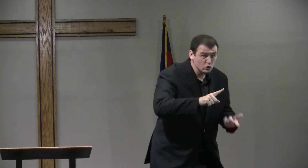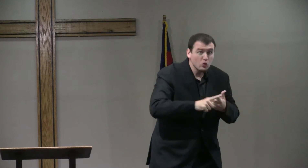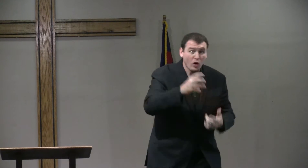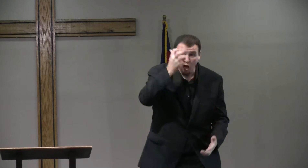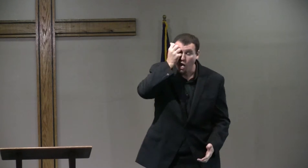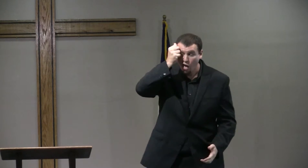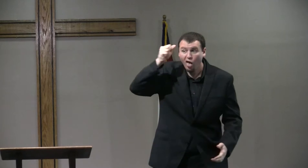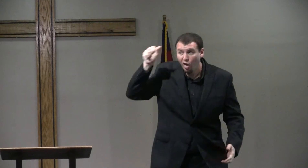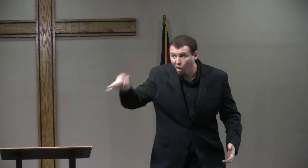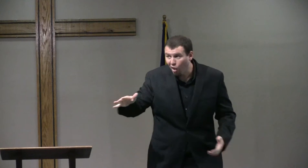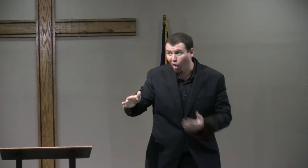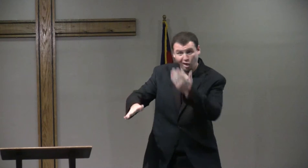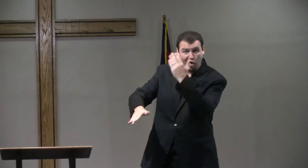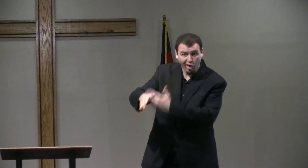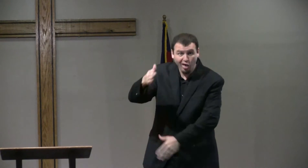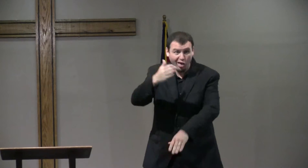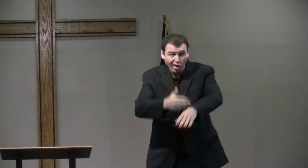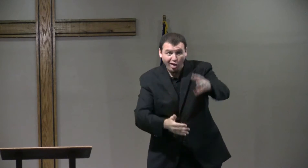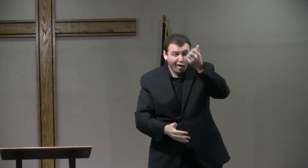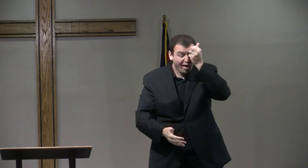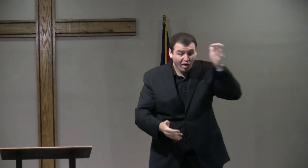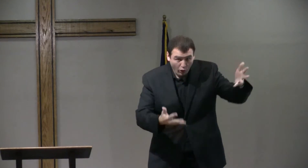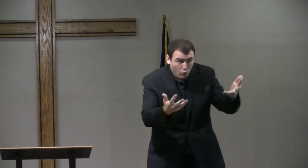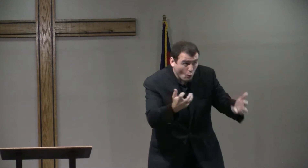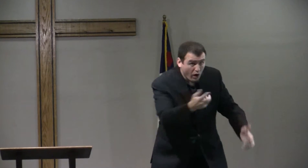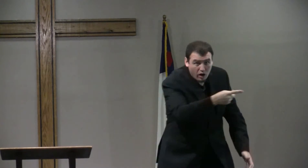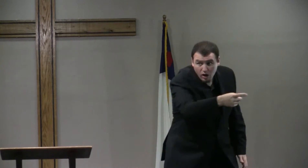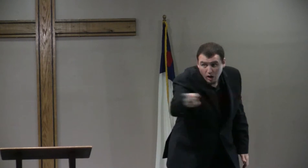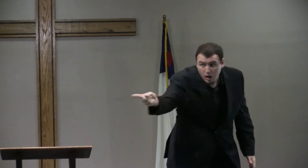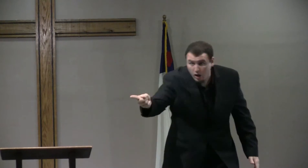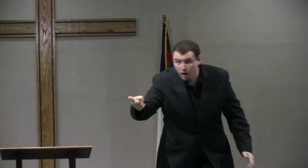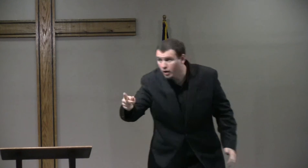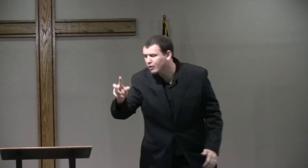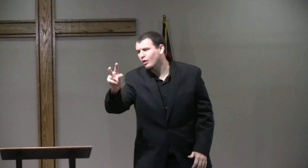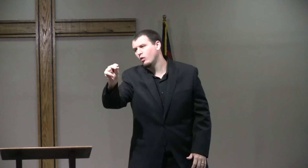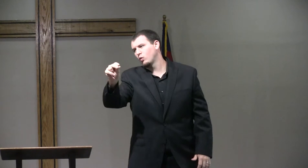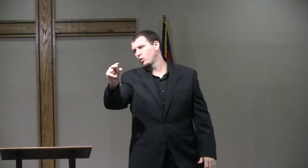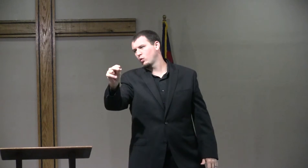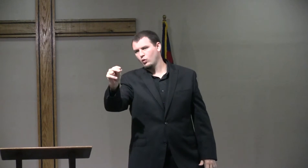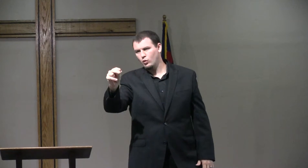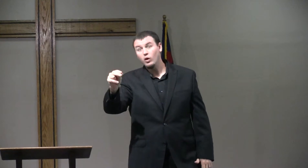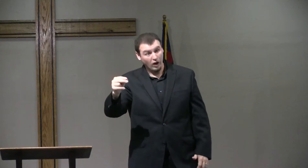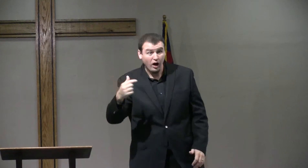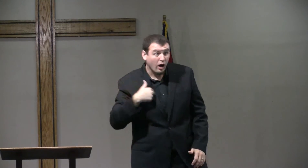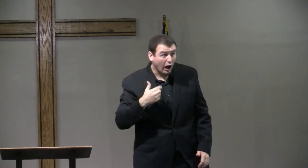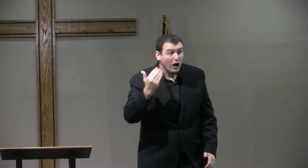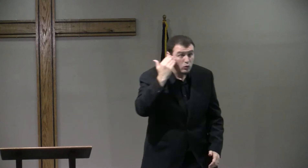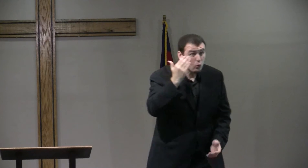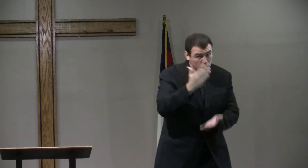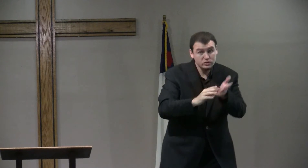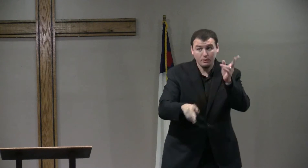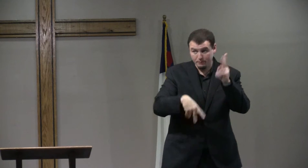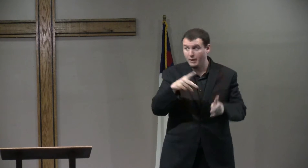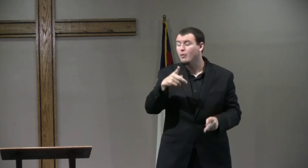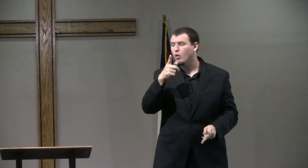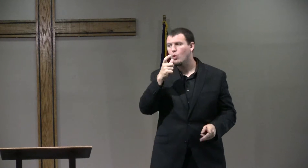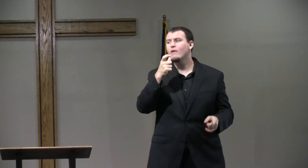Does Jesus really want you to pluck your eye out and cut your hand off? No.